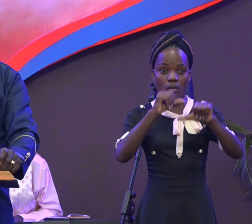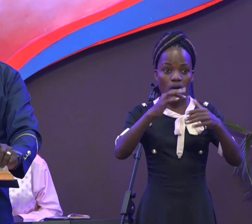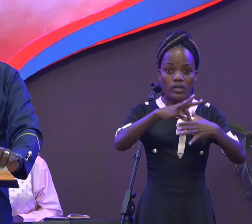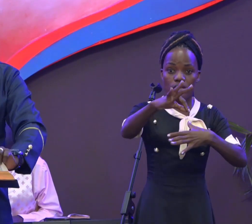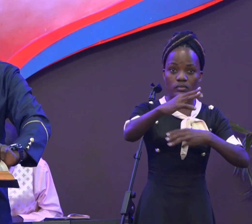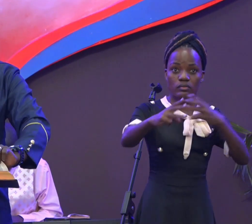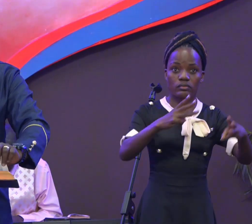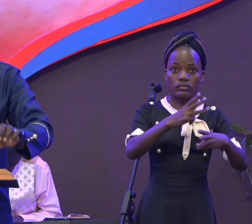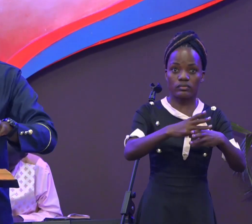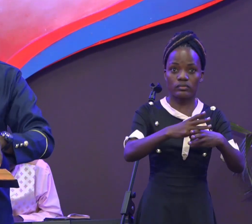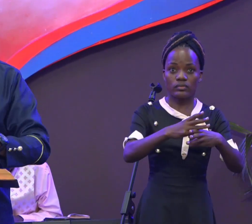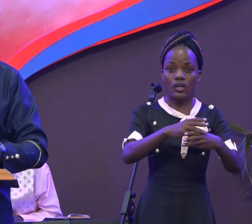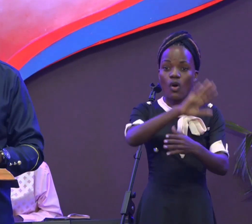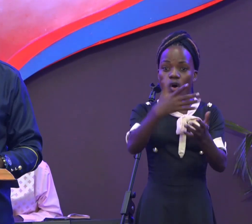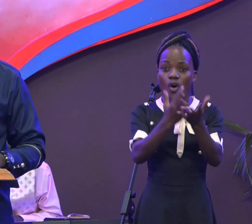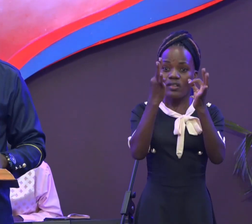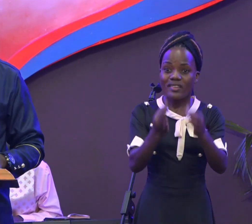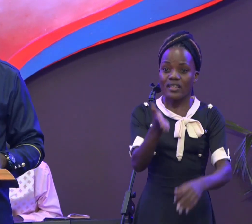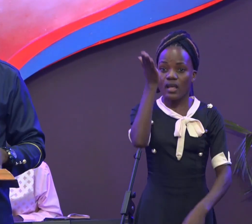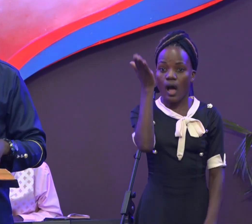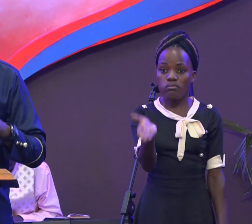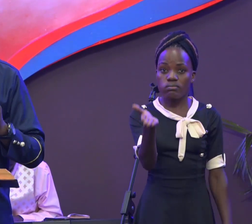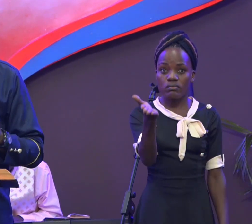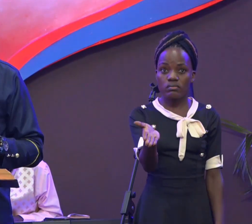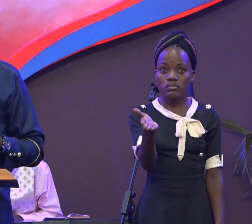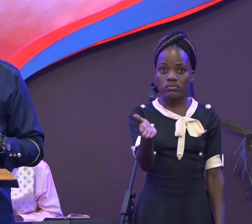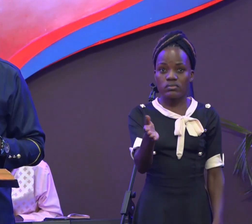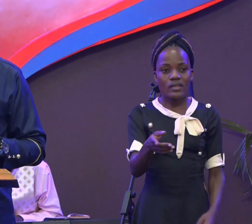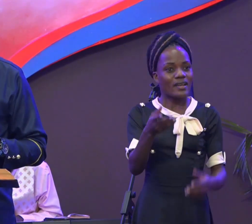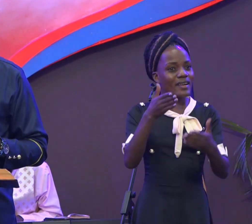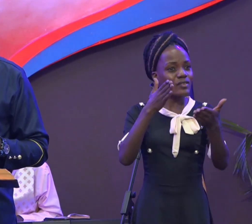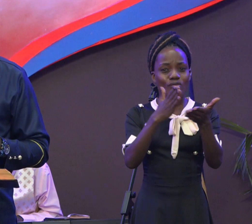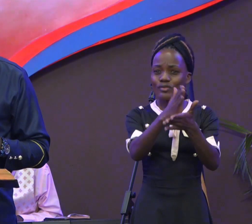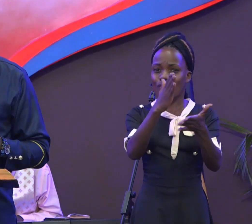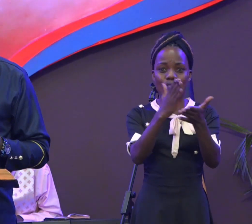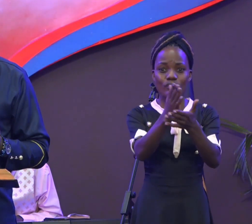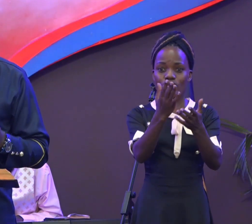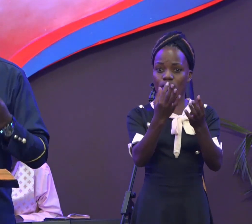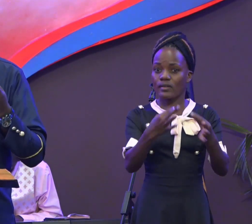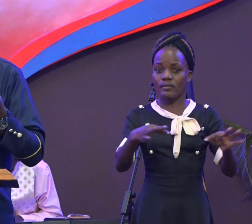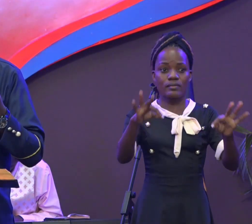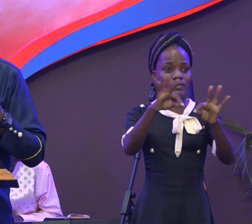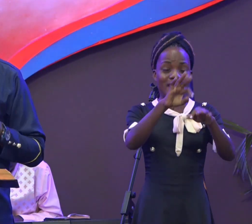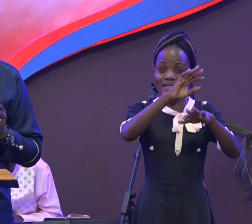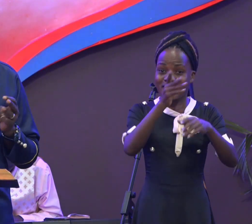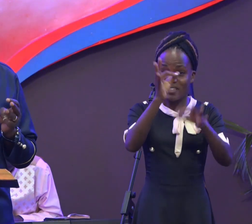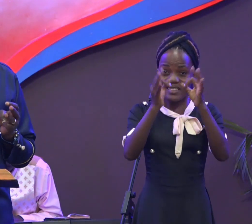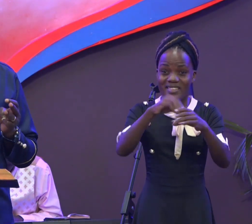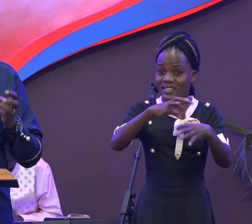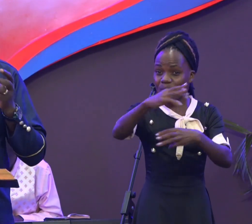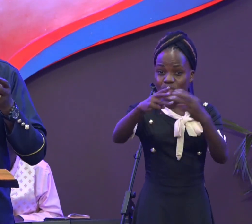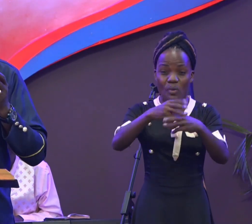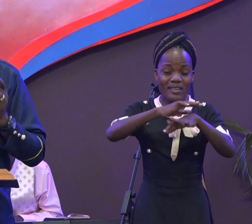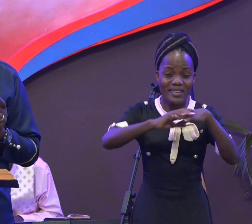the spiritual world. Ebigirimu. The things in it. Ya dala nyo. They are real indeed. Tebifa. They don't